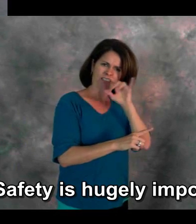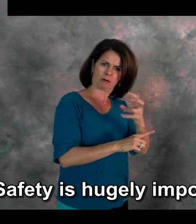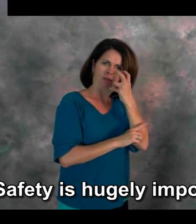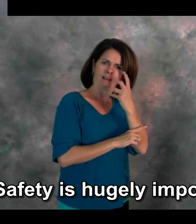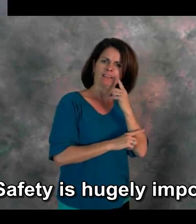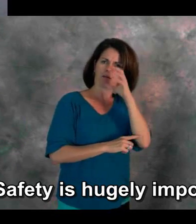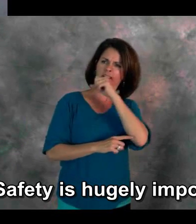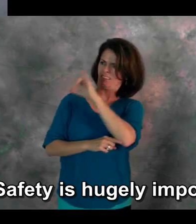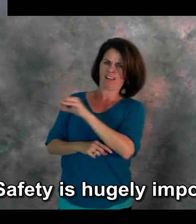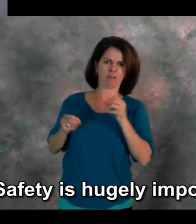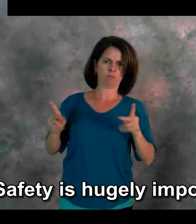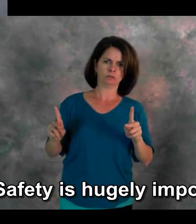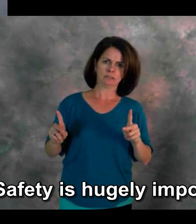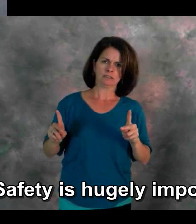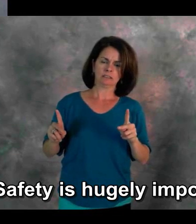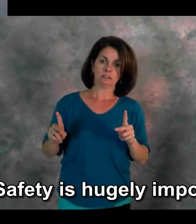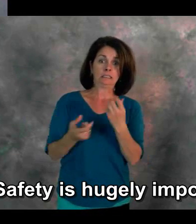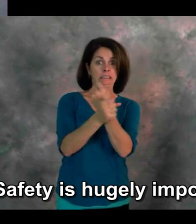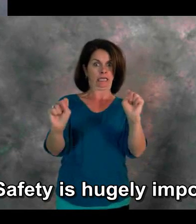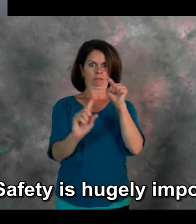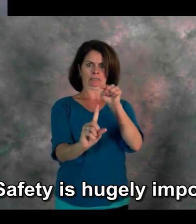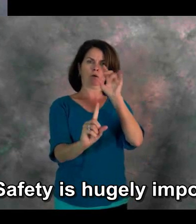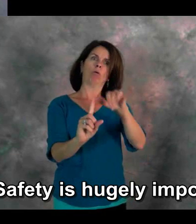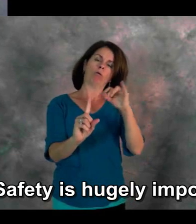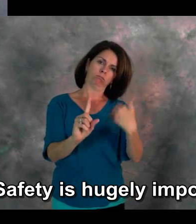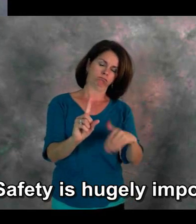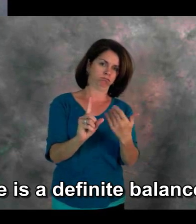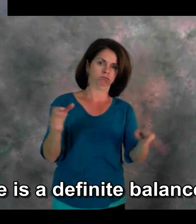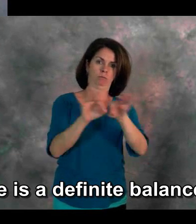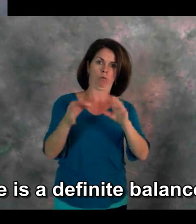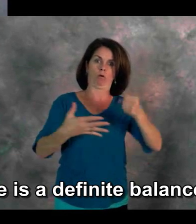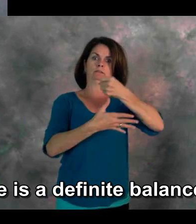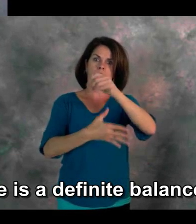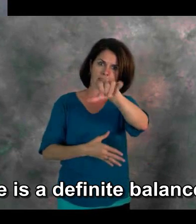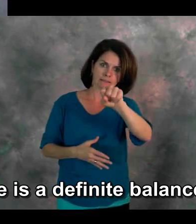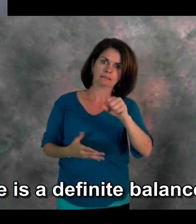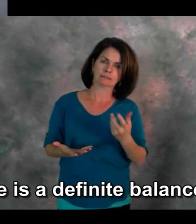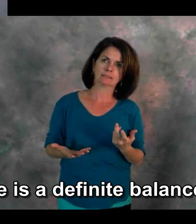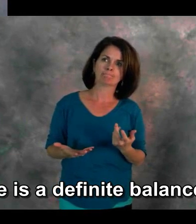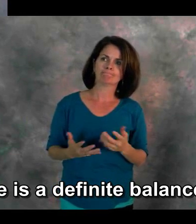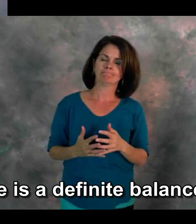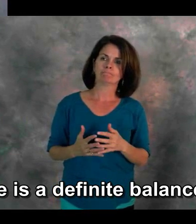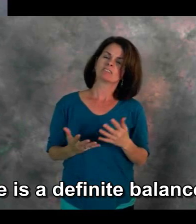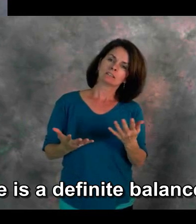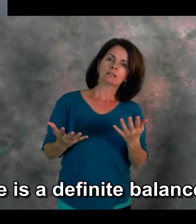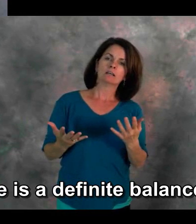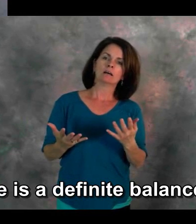blind miss out on that opportunity. And safety is hugely important. Safety is crucial,